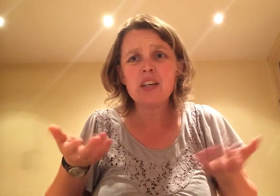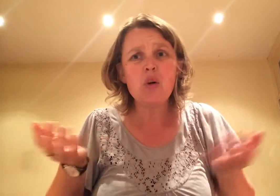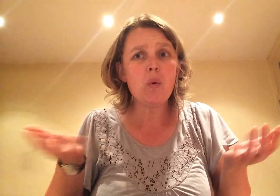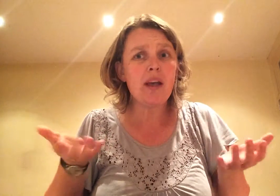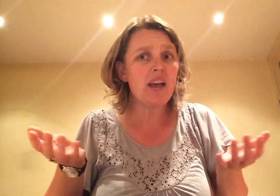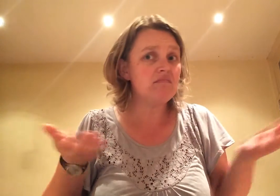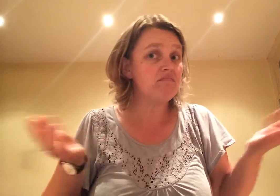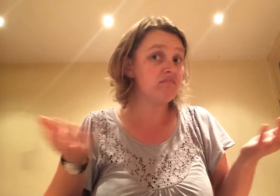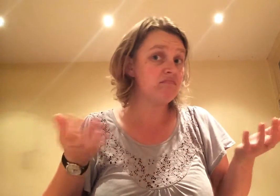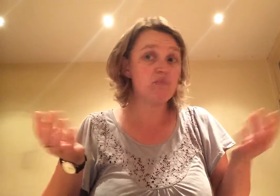where,